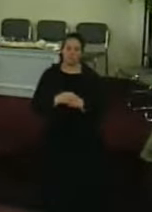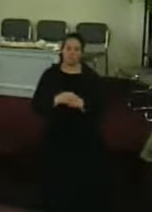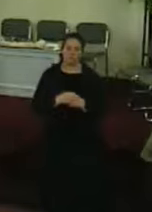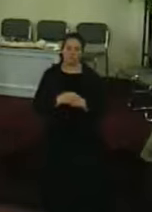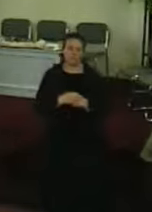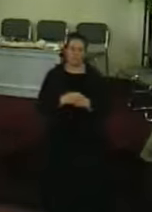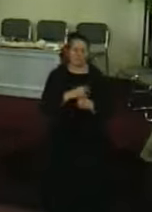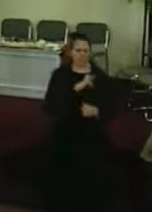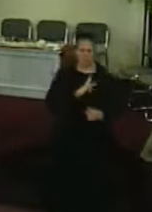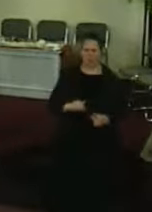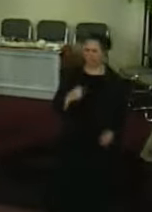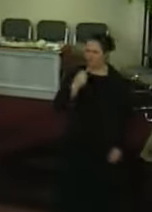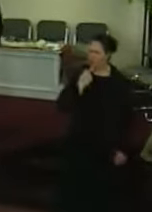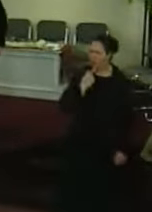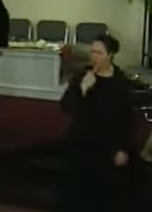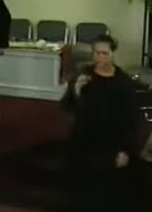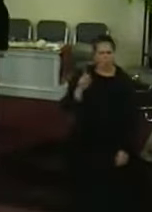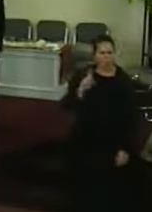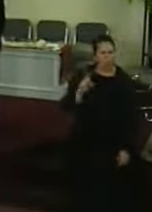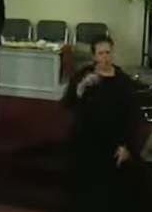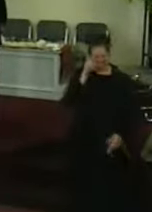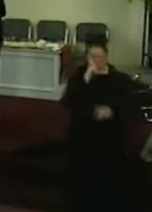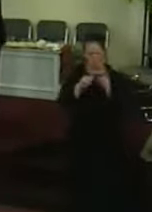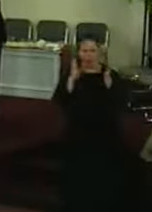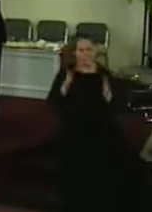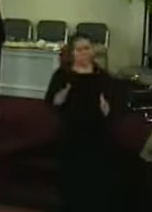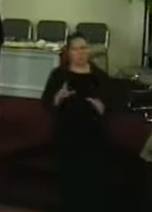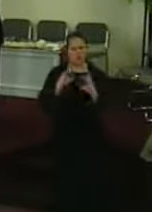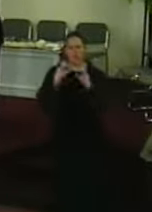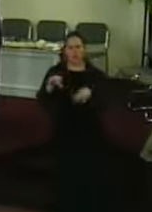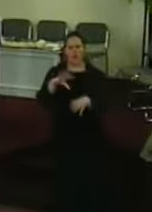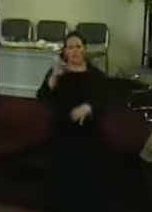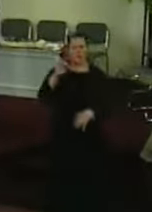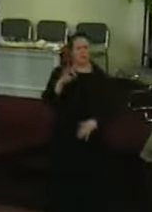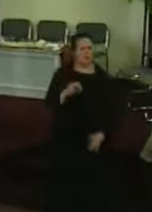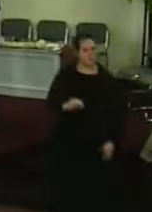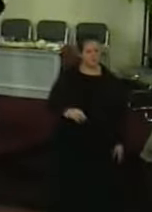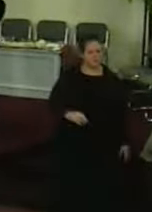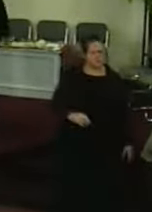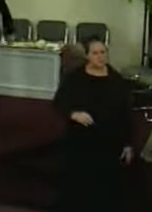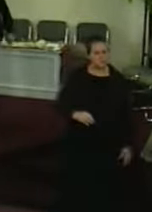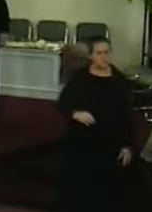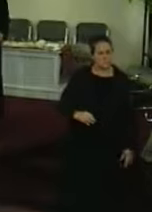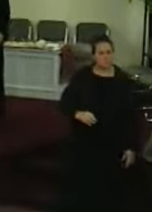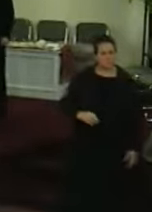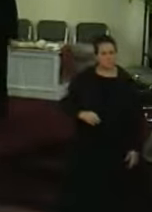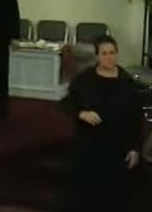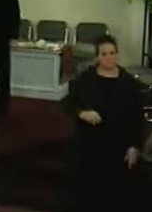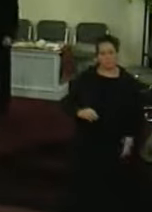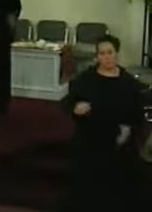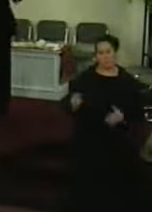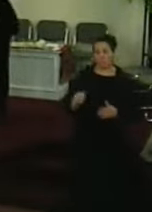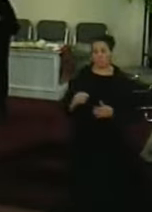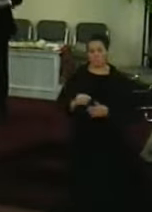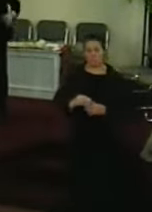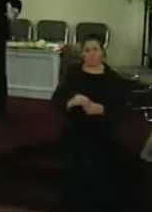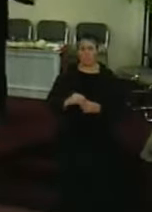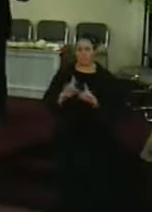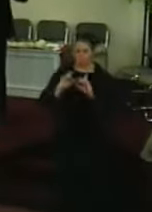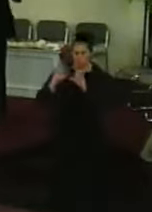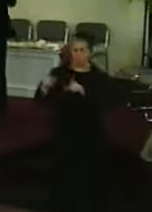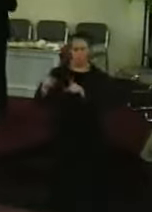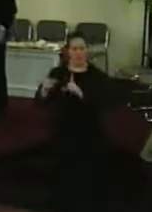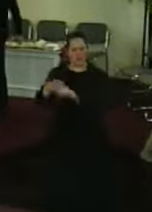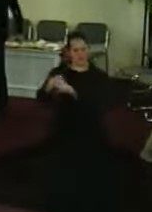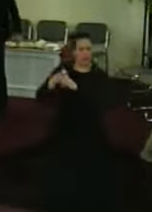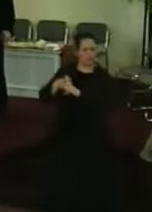And the king says, well, where is he? Go find him. So the word came back, he's in Dothan. Well, go get him. And the whole